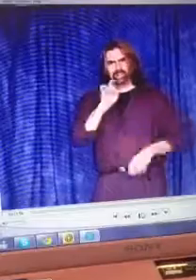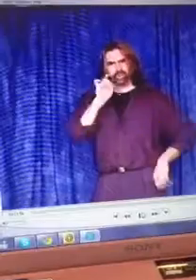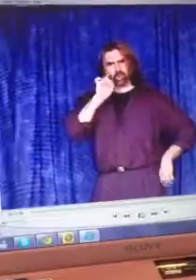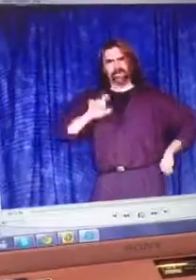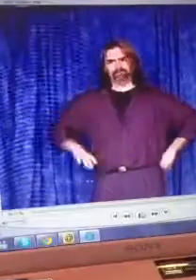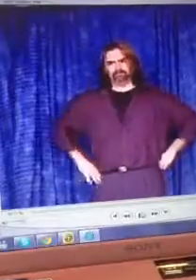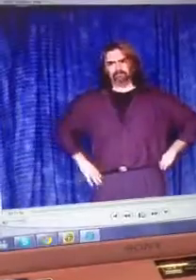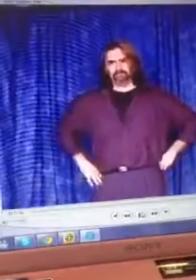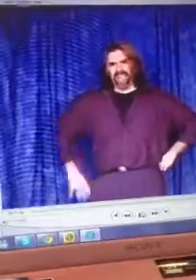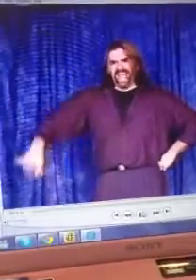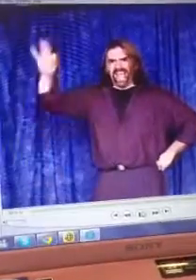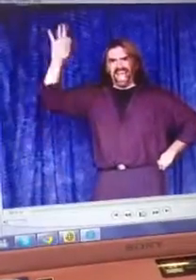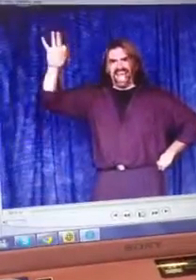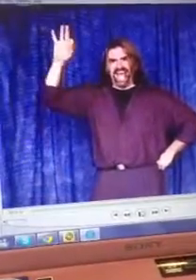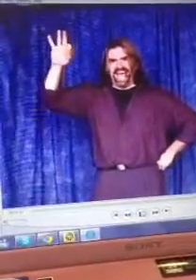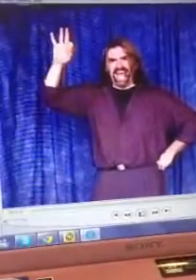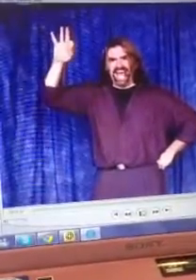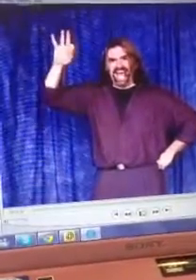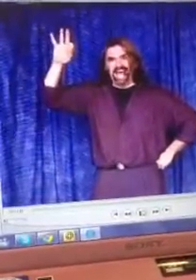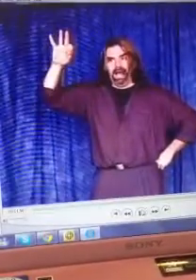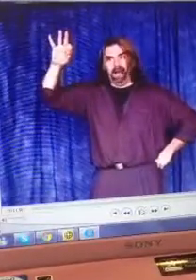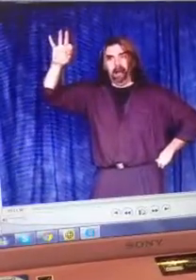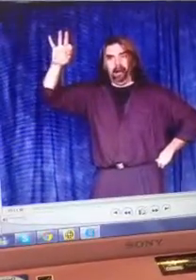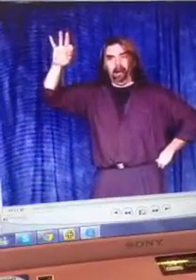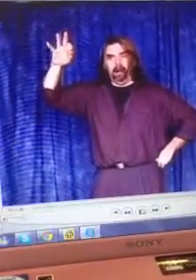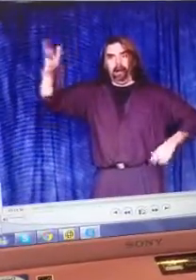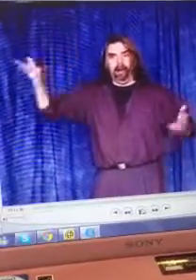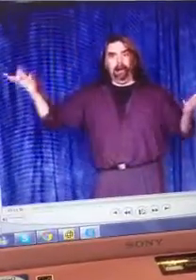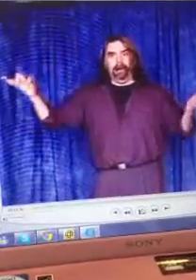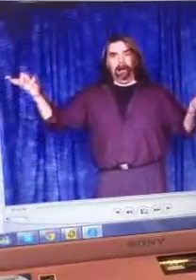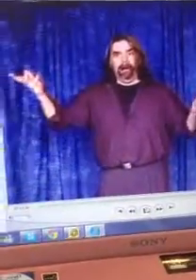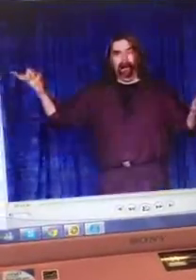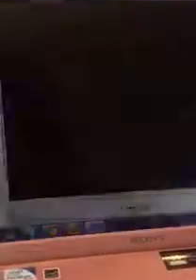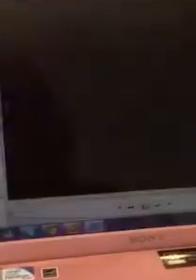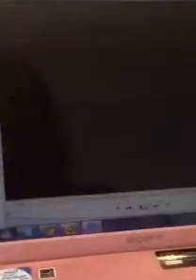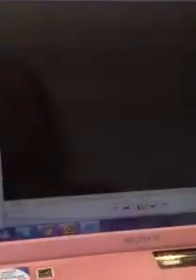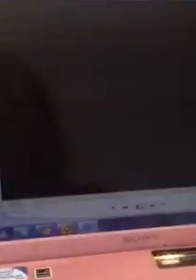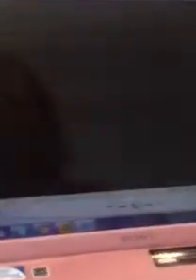now I'm going to have to talk about premarital sex.